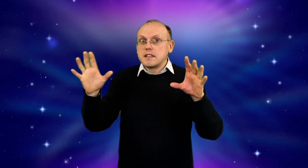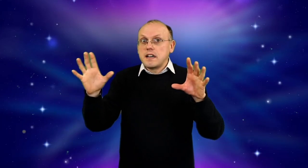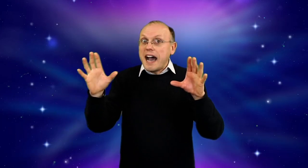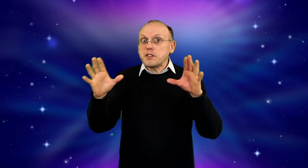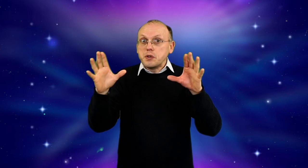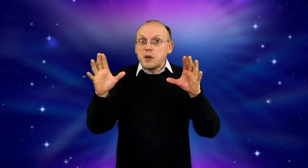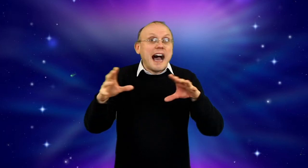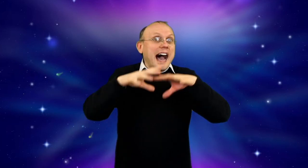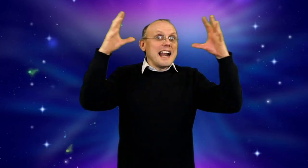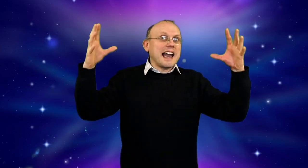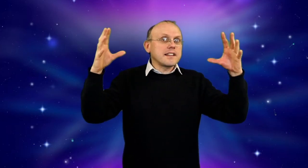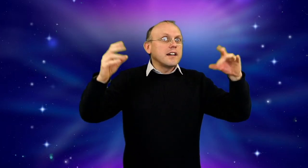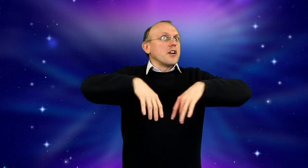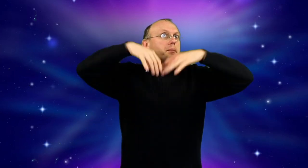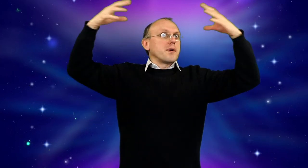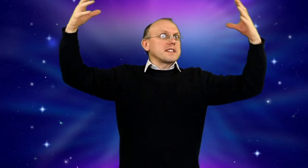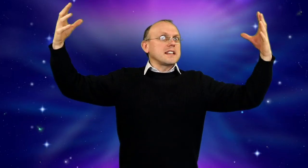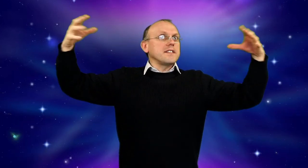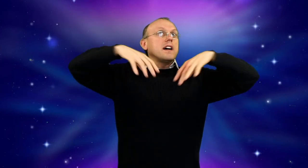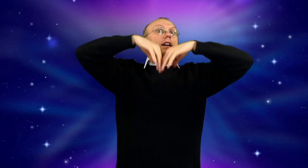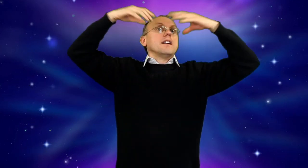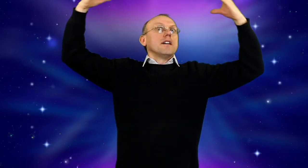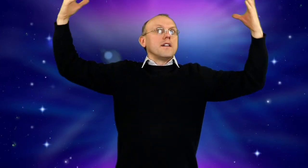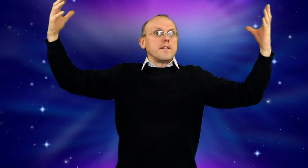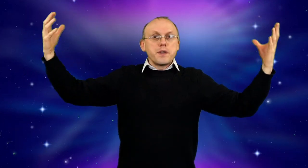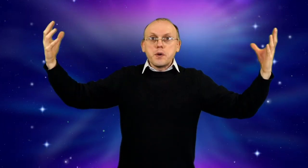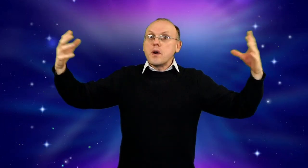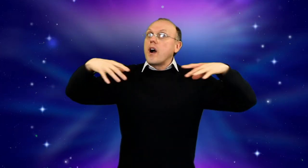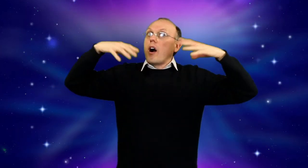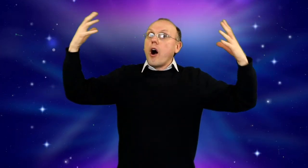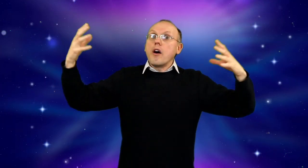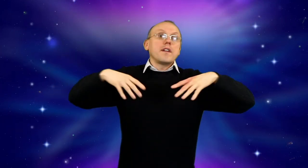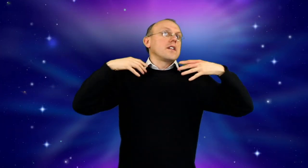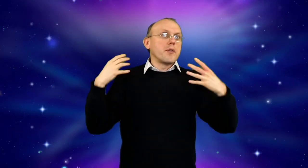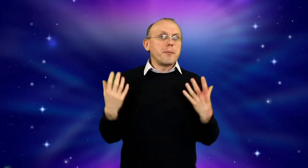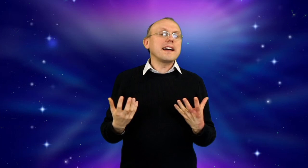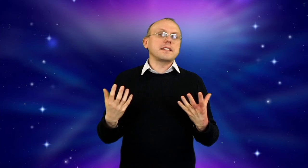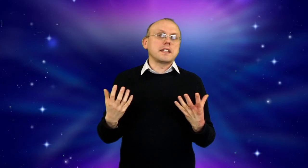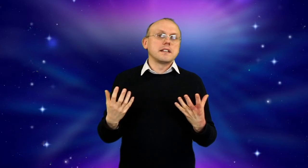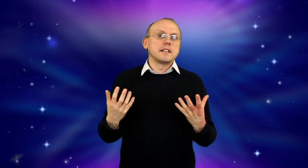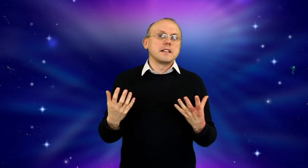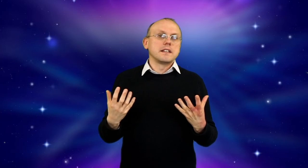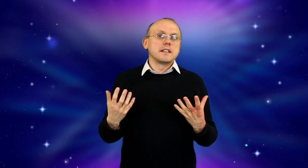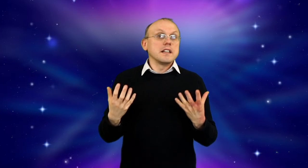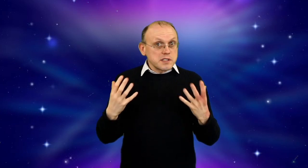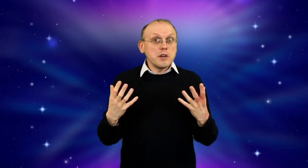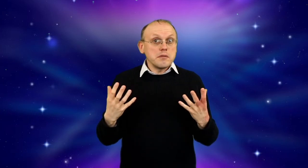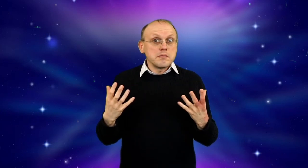are to highlight a positive view of the party. So it